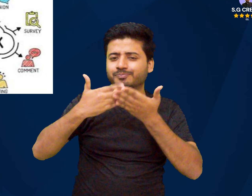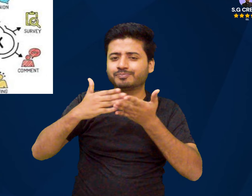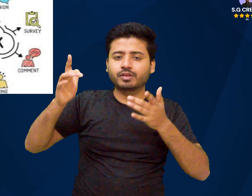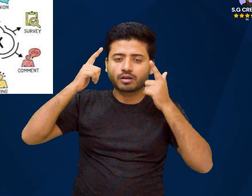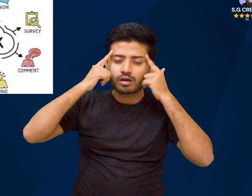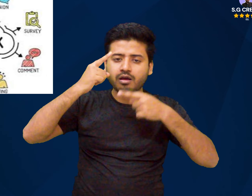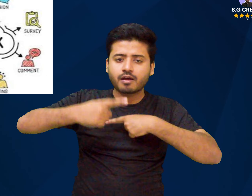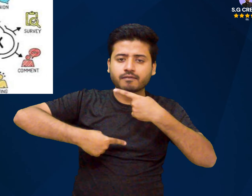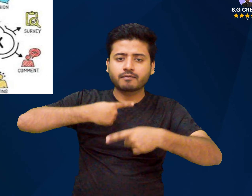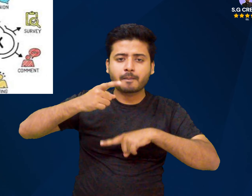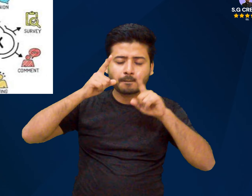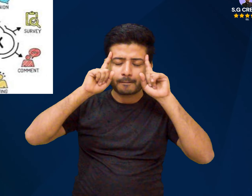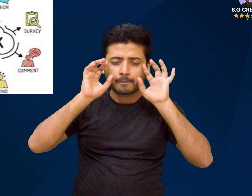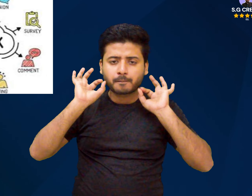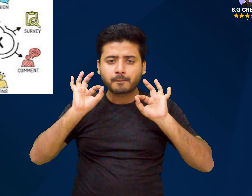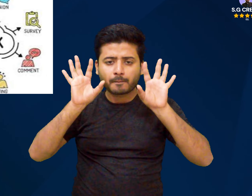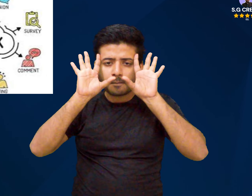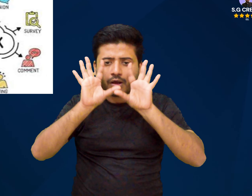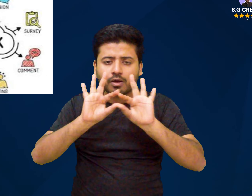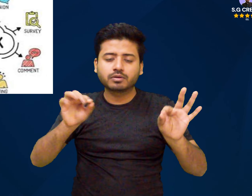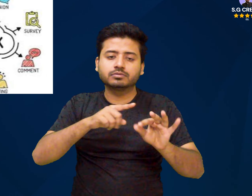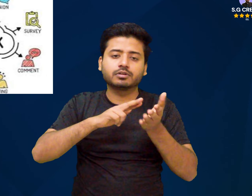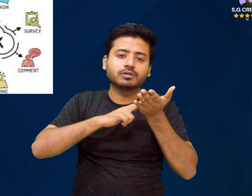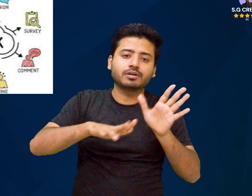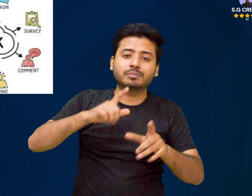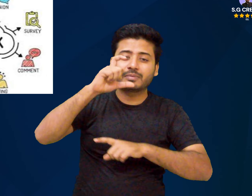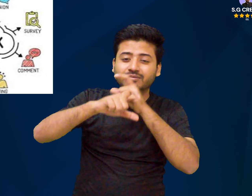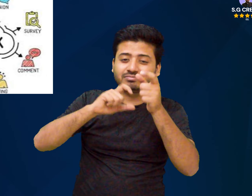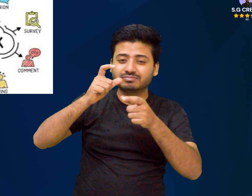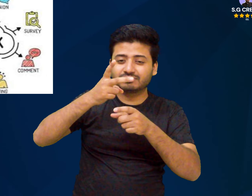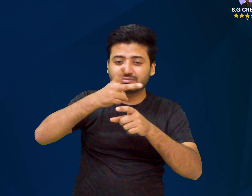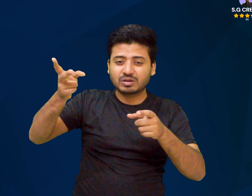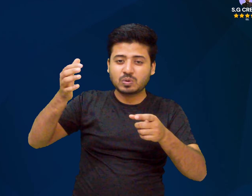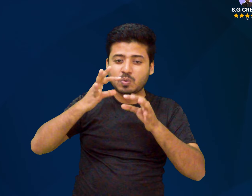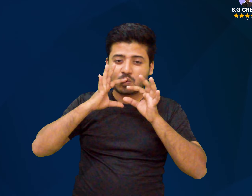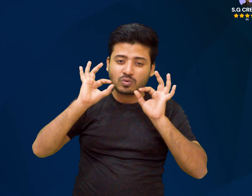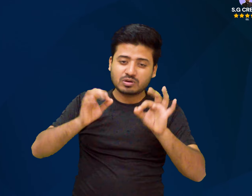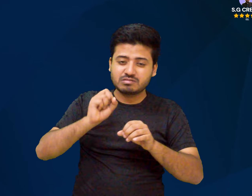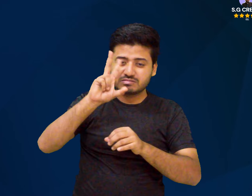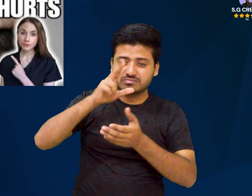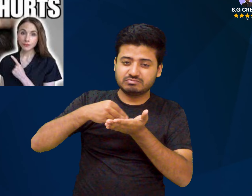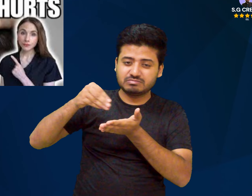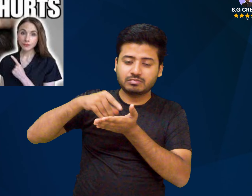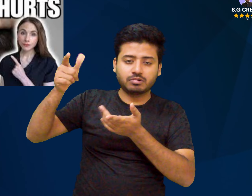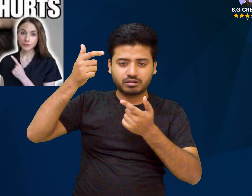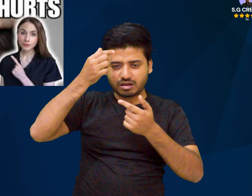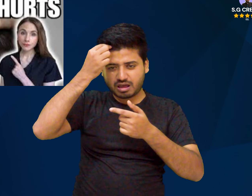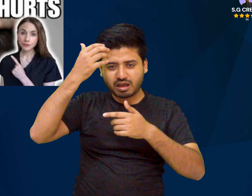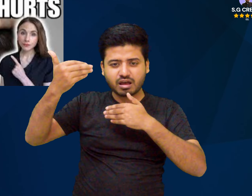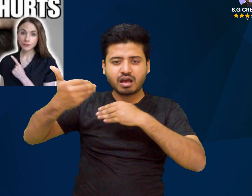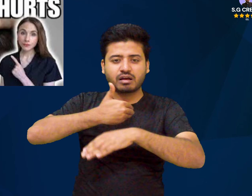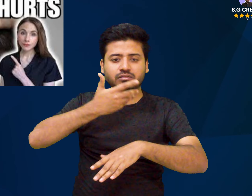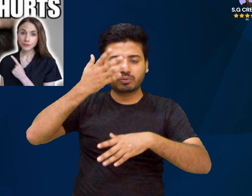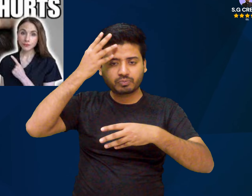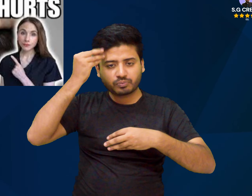good practices, and fostering growth, but it must be timely, specific, and delivered in a constructive environment.